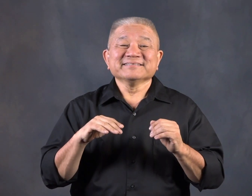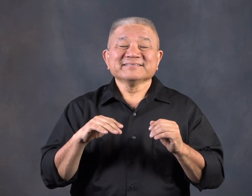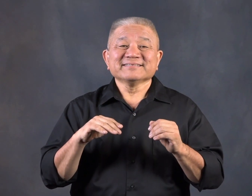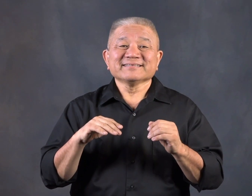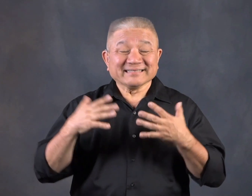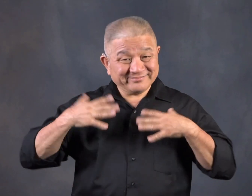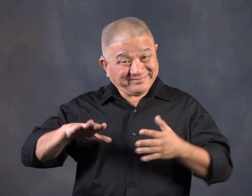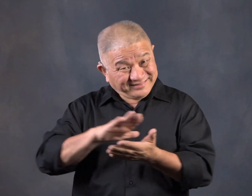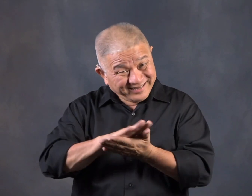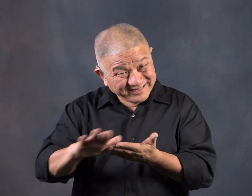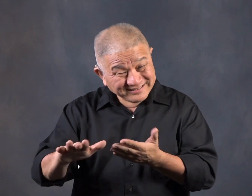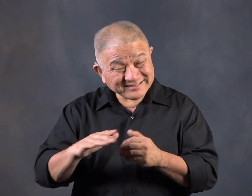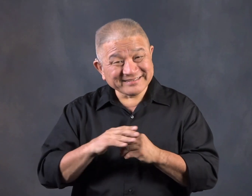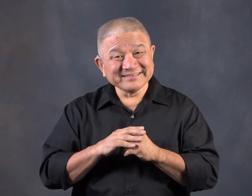nicely. Respect the other students.